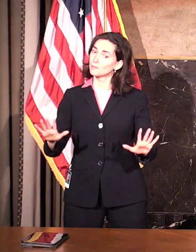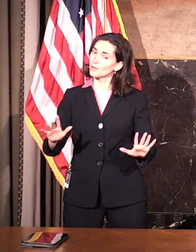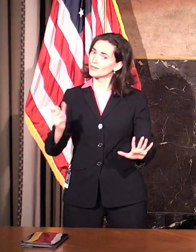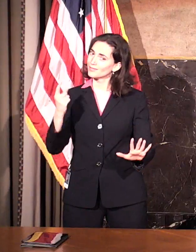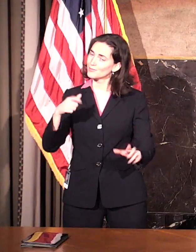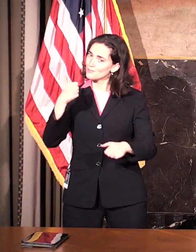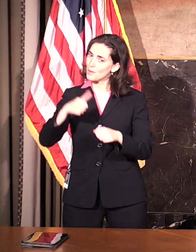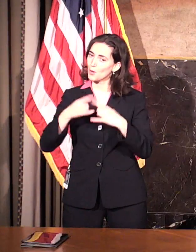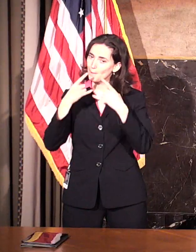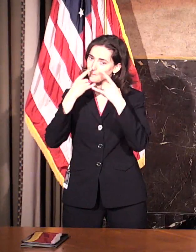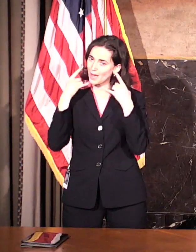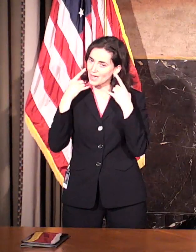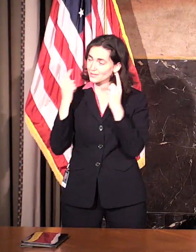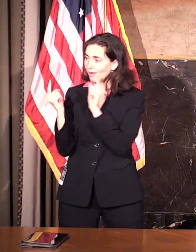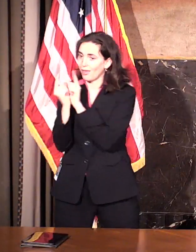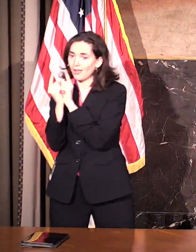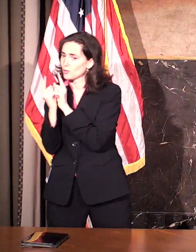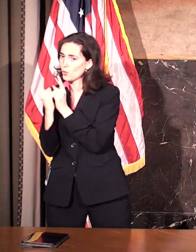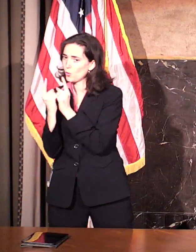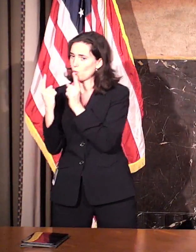and staying physically distant as best you can.